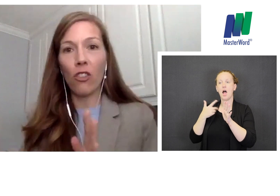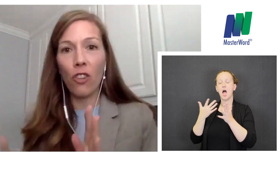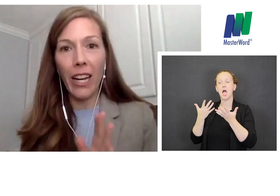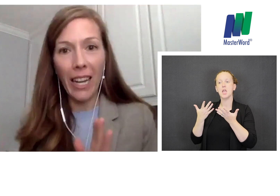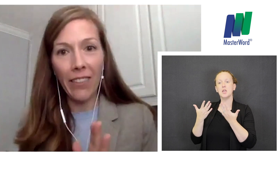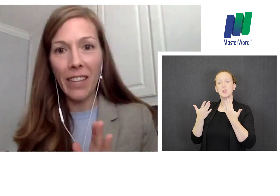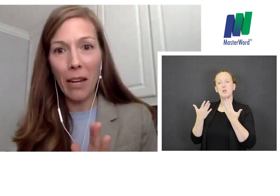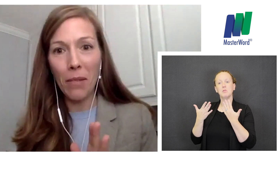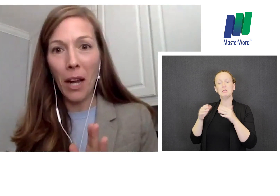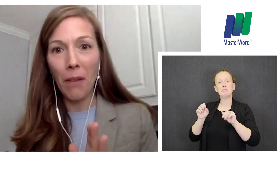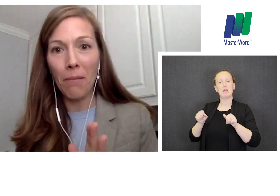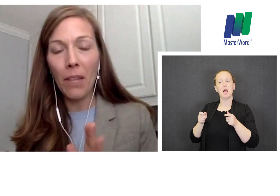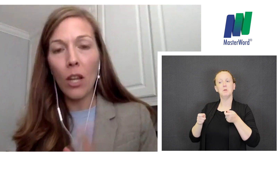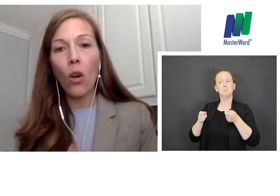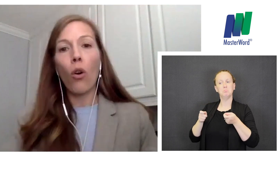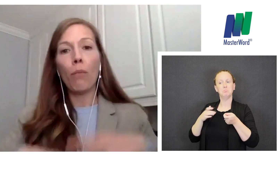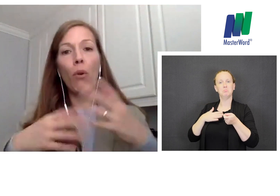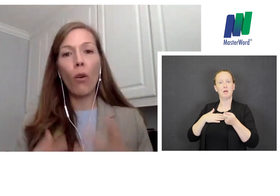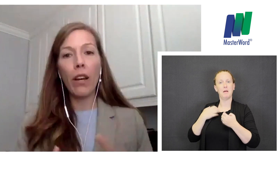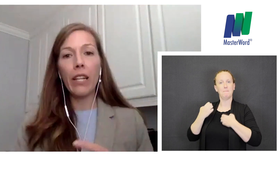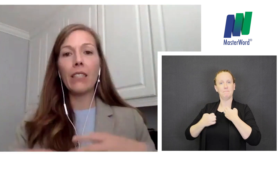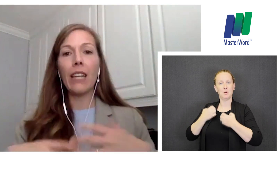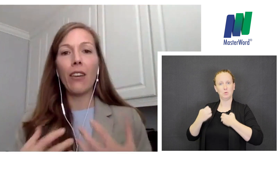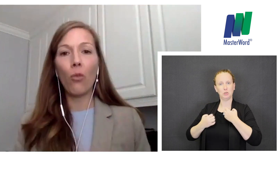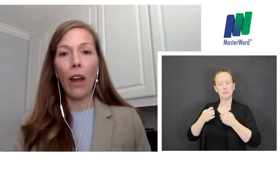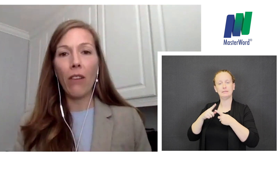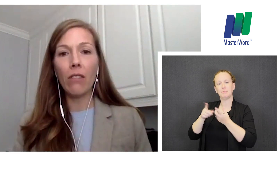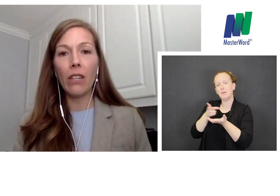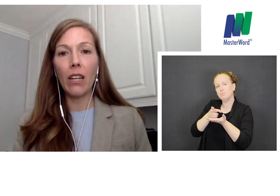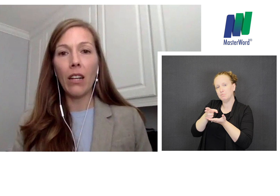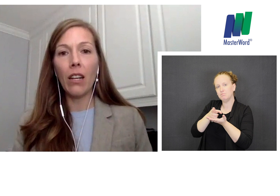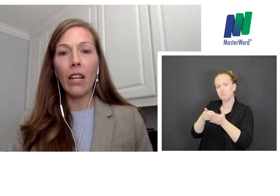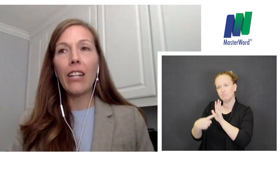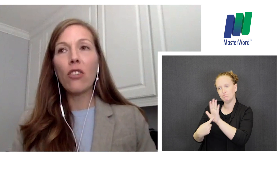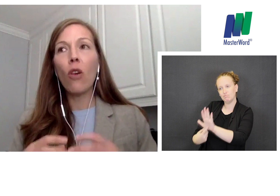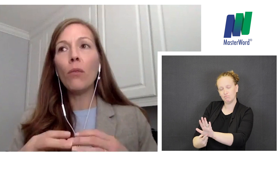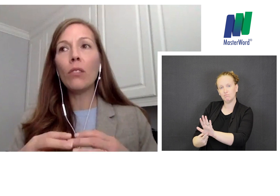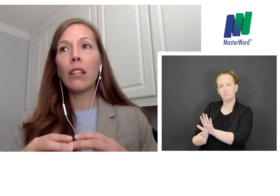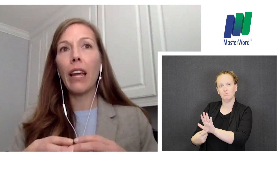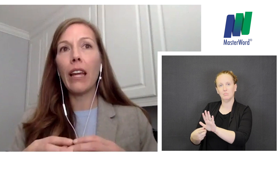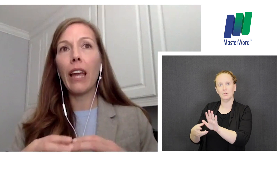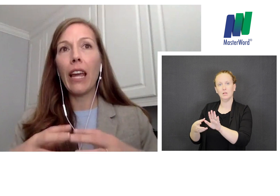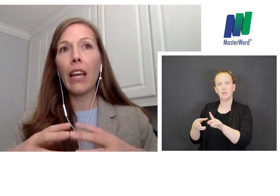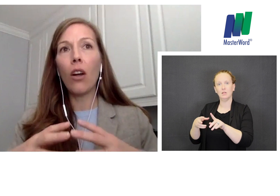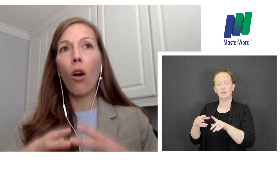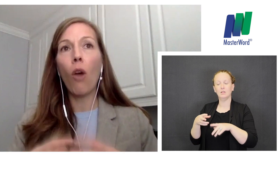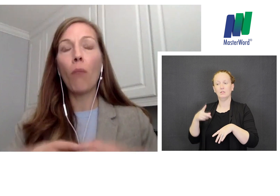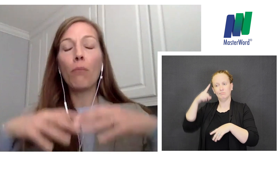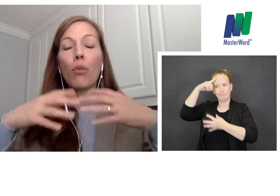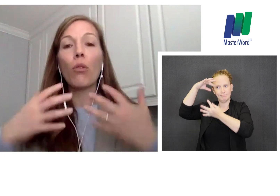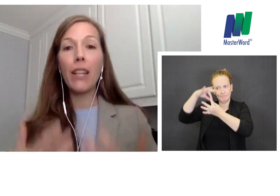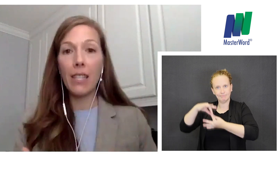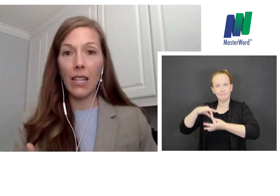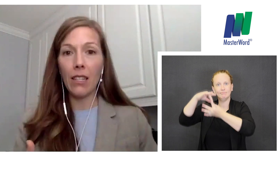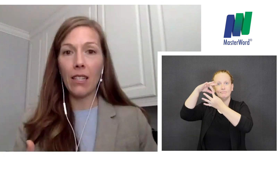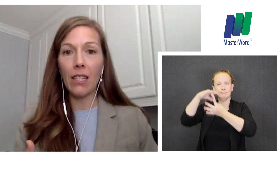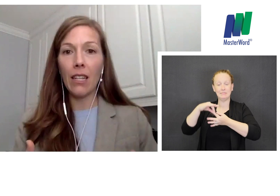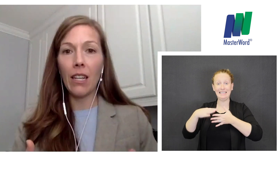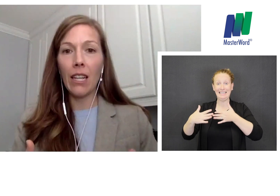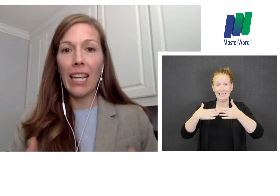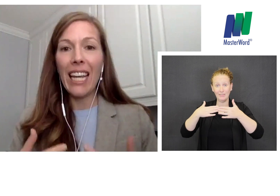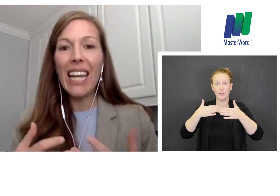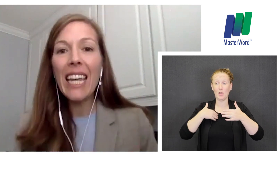and frustrated at the same time, or poised and grounded. It's almost like a calm